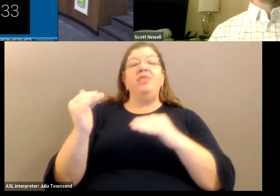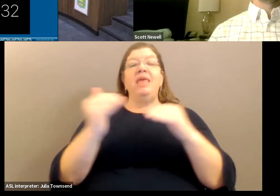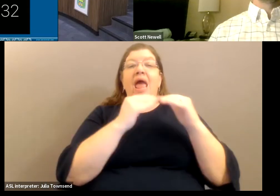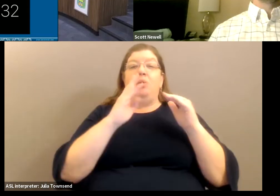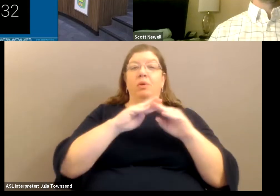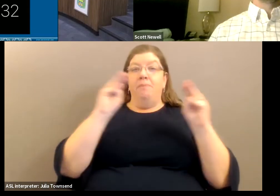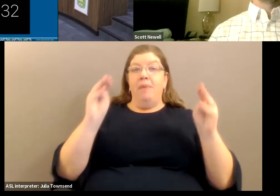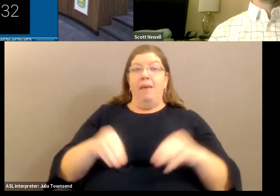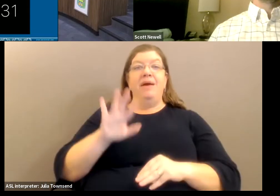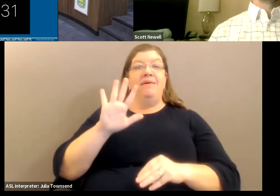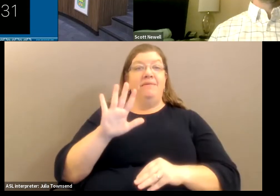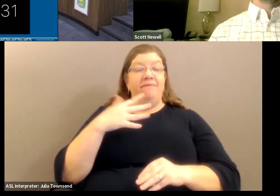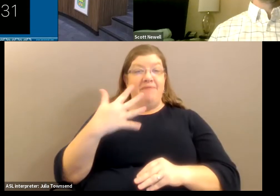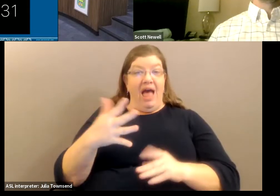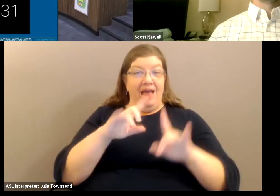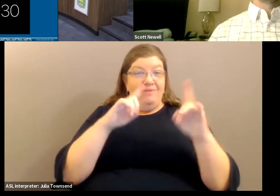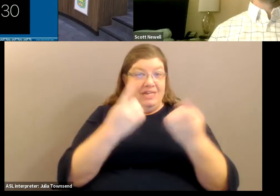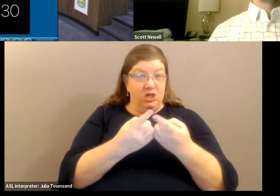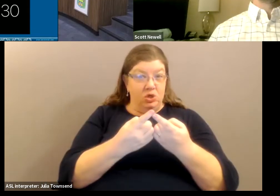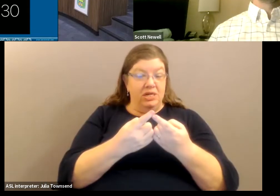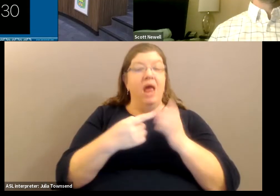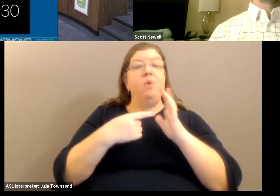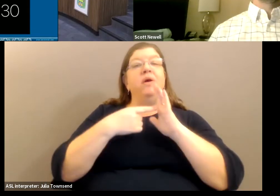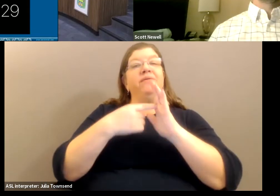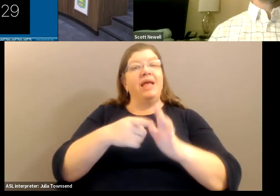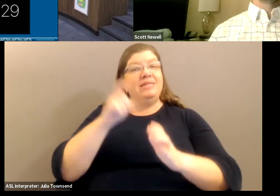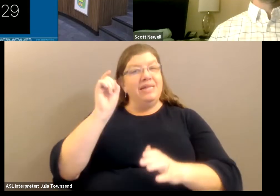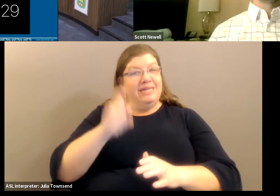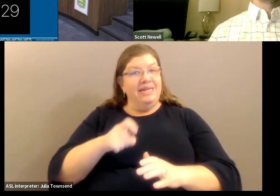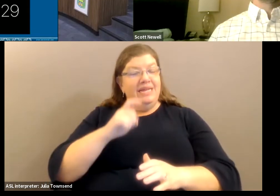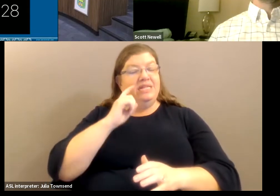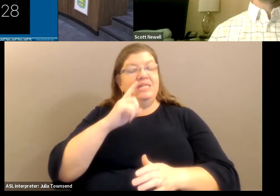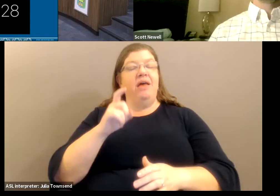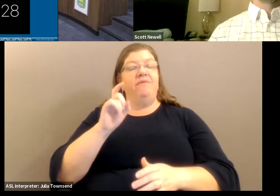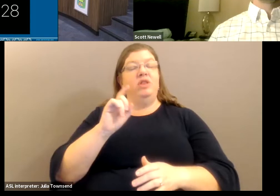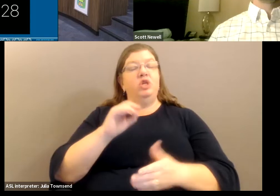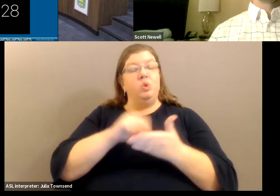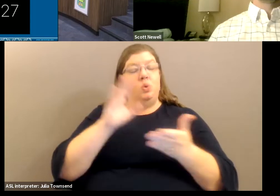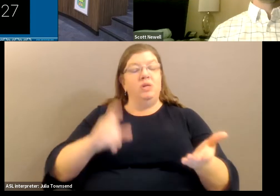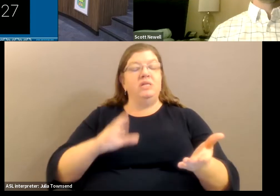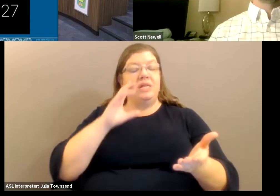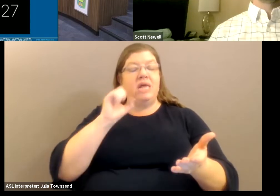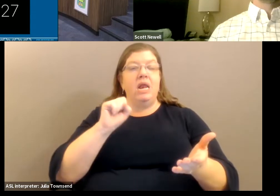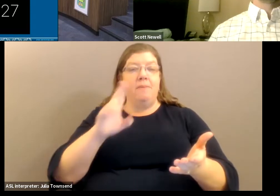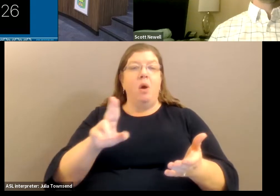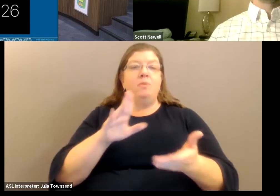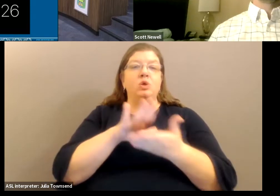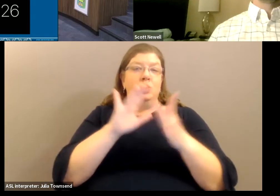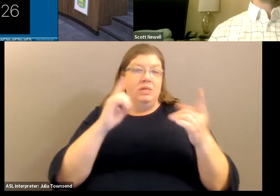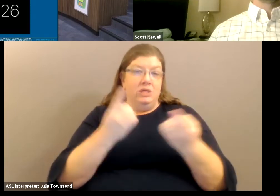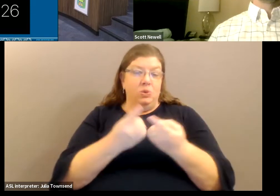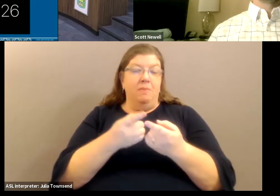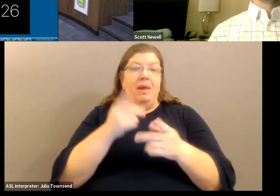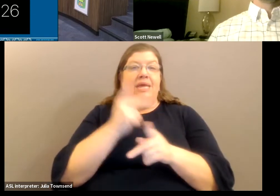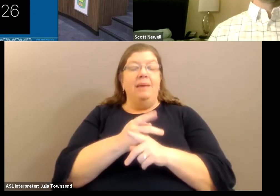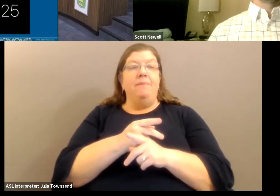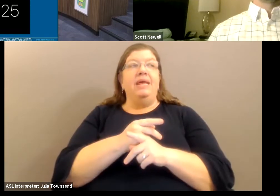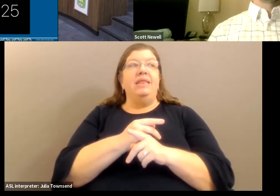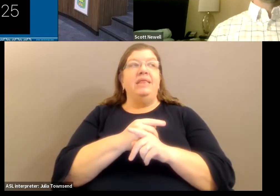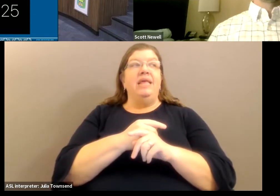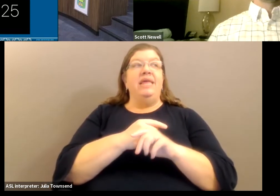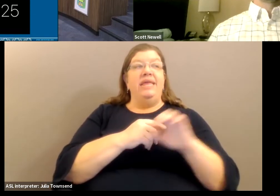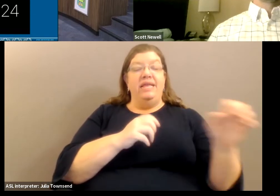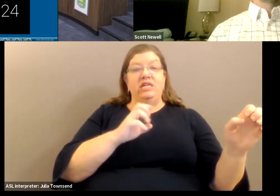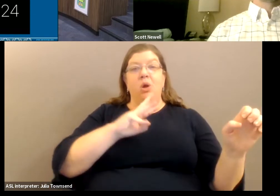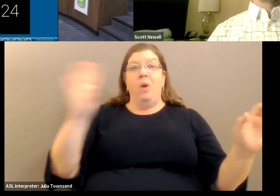5 districts and is reflective of the needs of the youth at the Santa Barbara Unified School District. Keeping the East Side and West Side together, as well